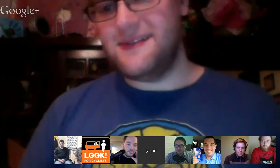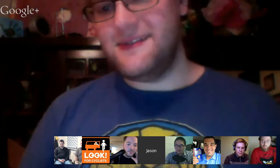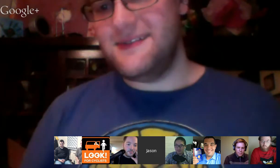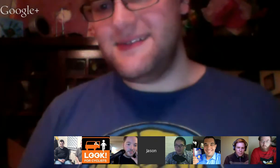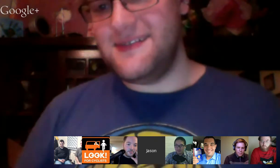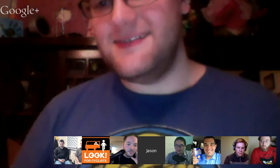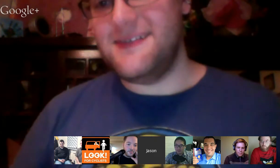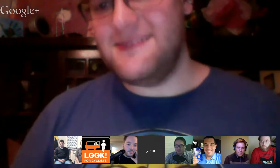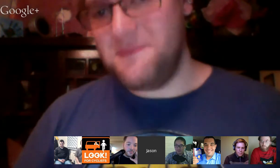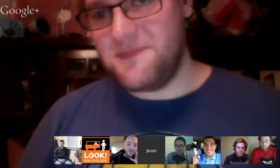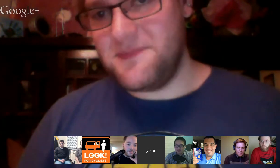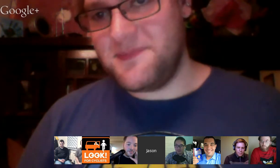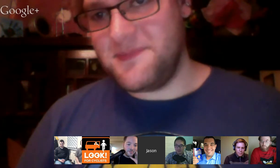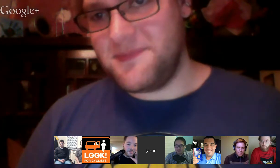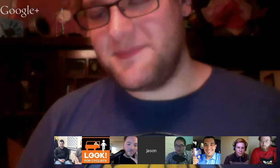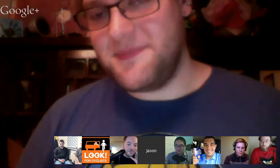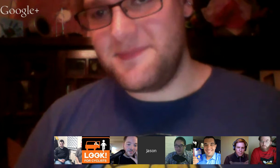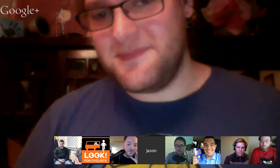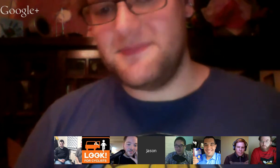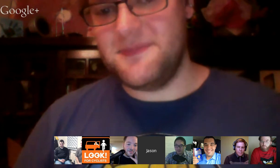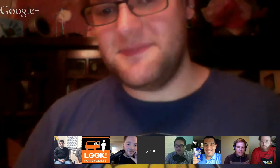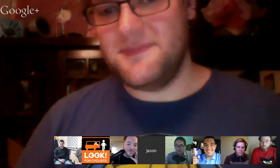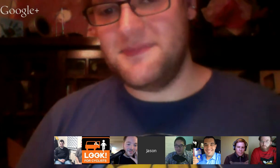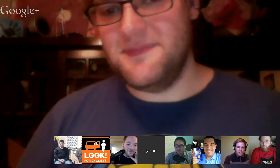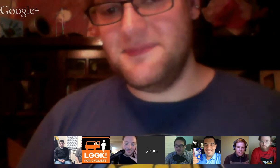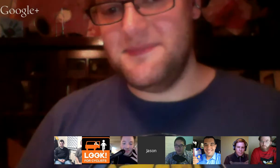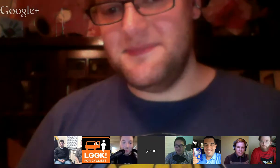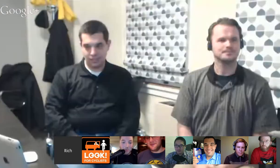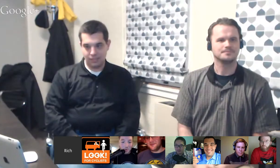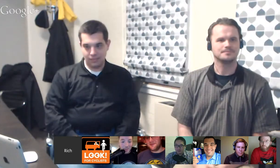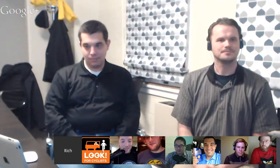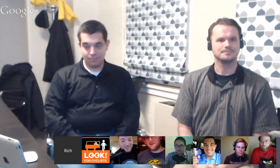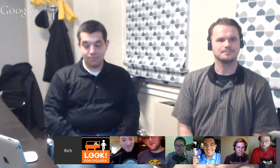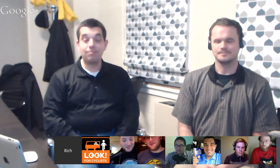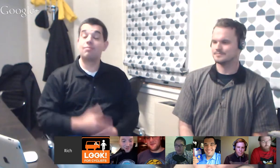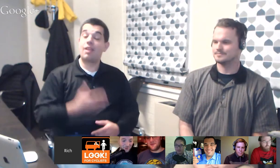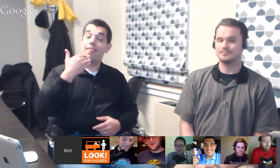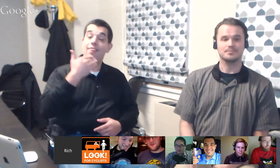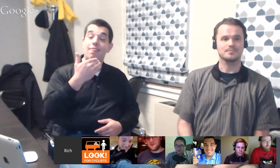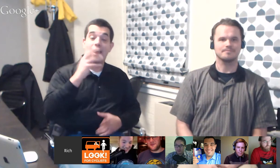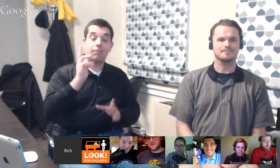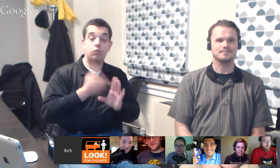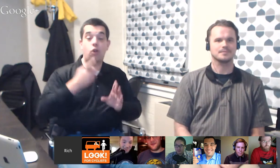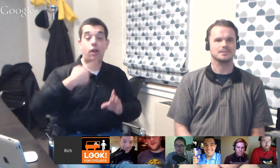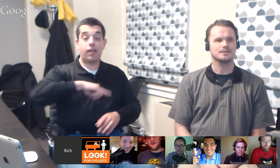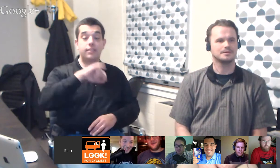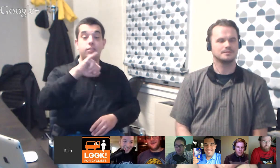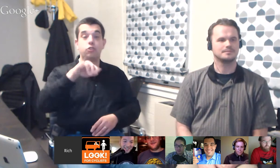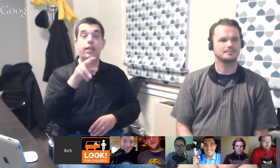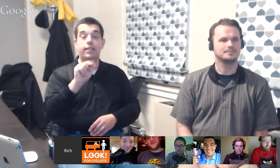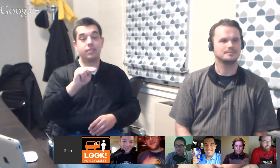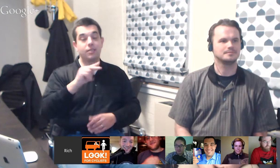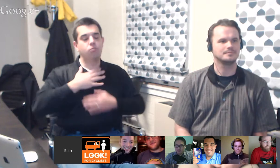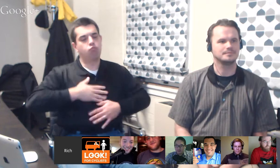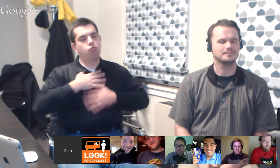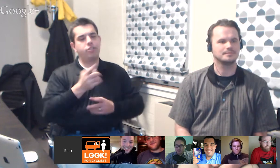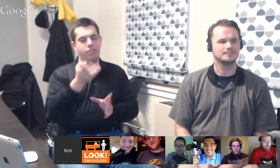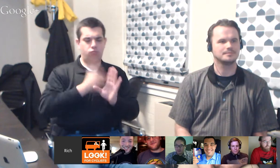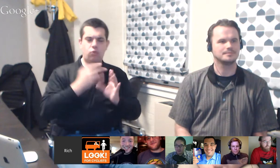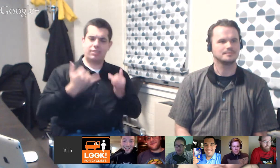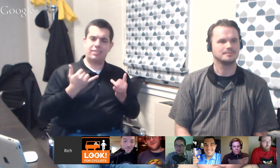it's kind of neat being on this open panel on the PHP Roundtable. So thank you. Well, thanks for joining us, Jason. Really appreciate you taking the time to join